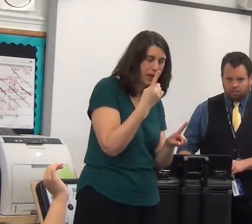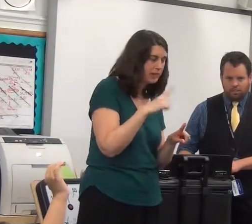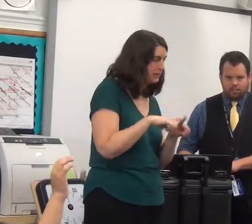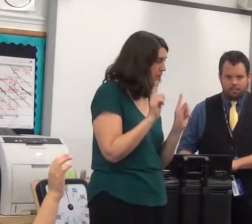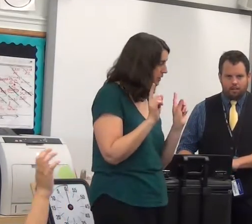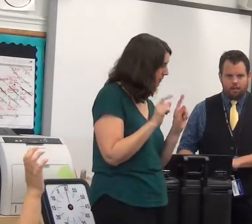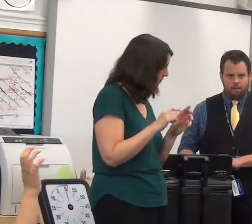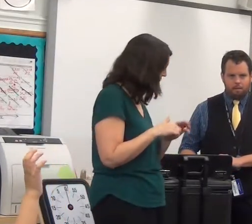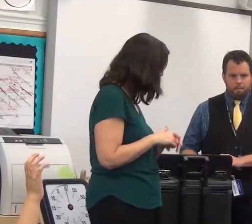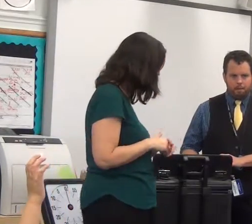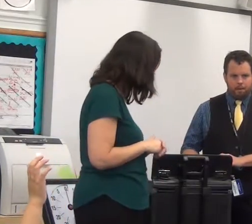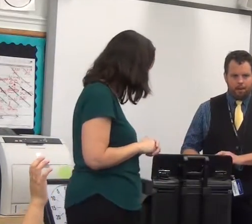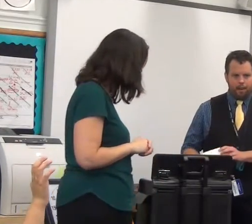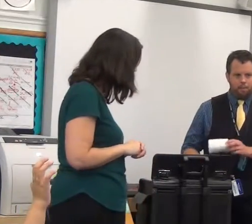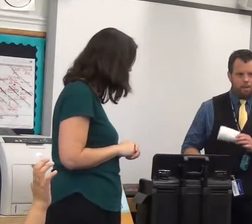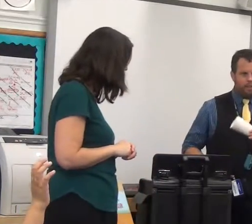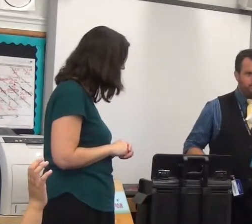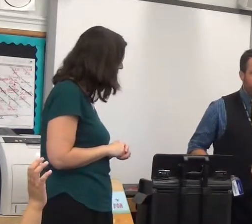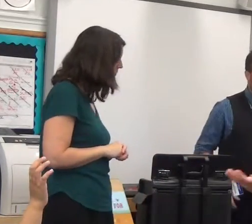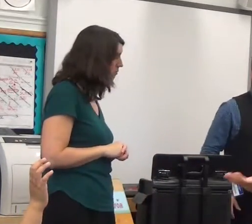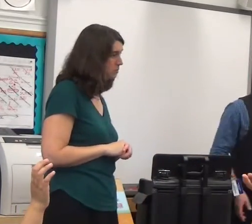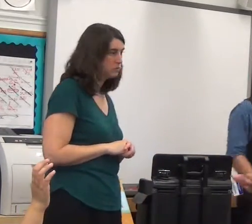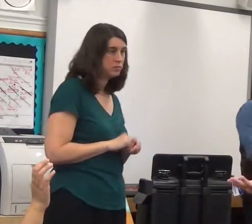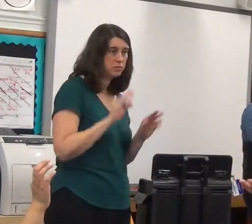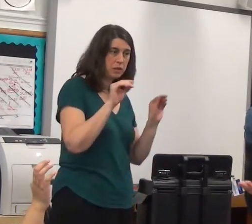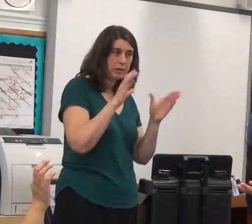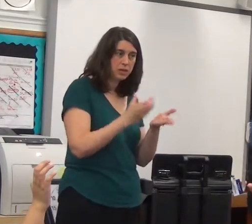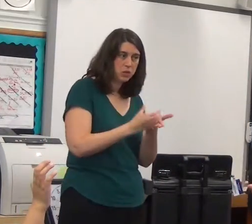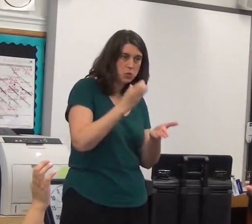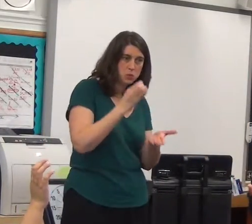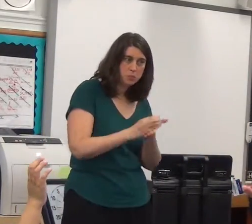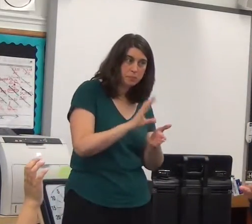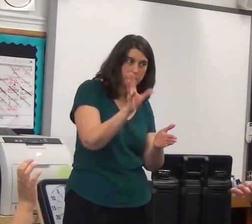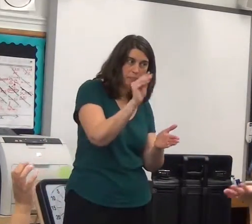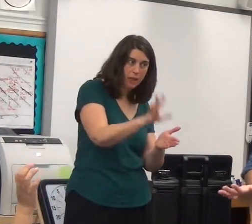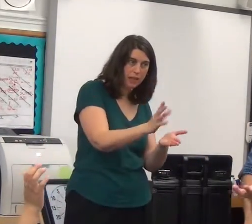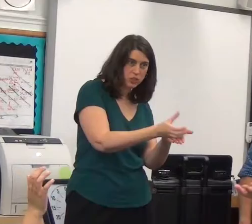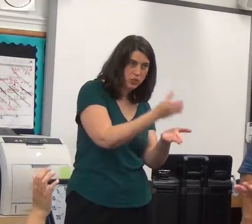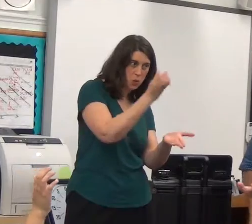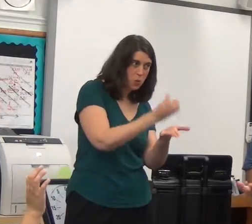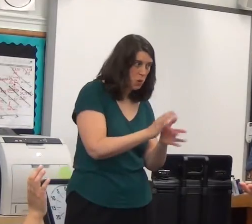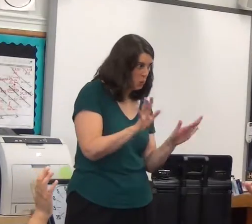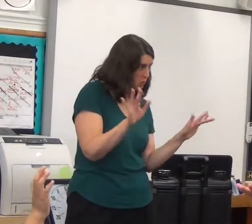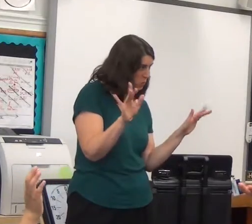this uses a magic cup. Everyone go,